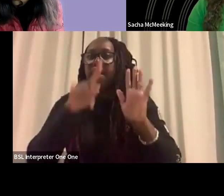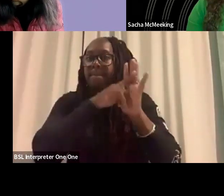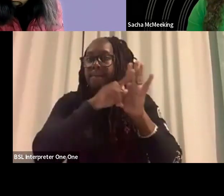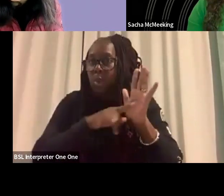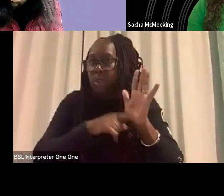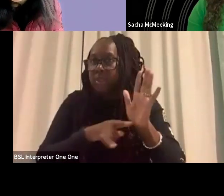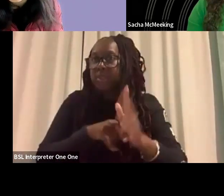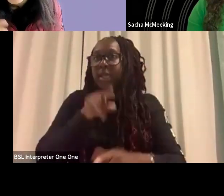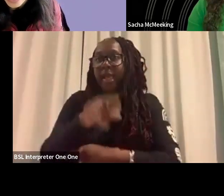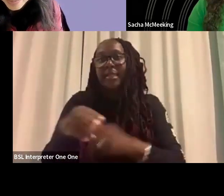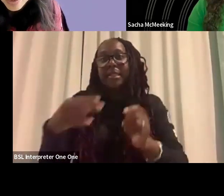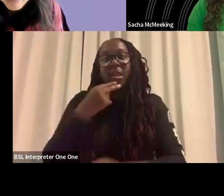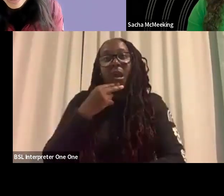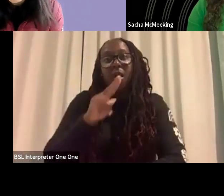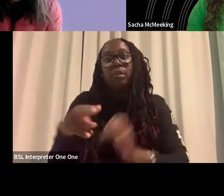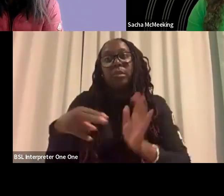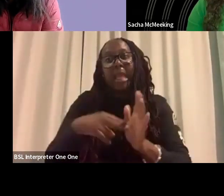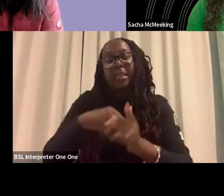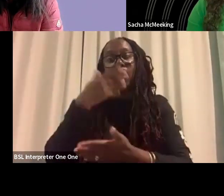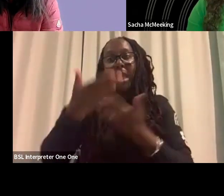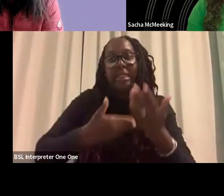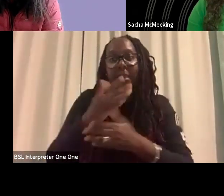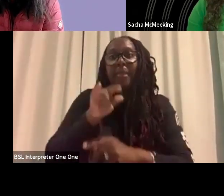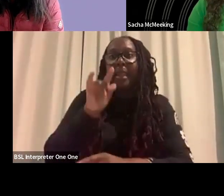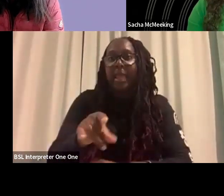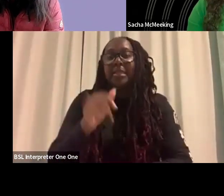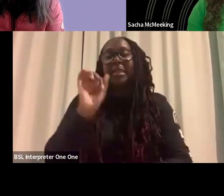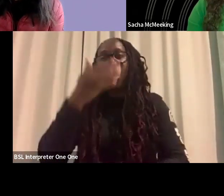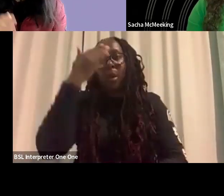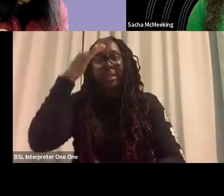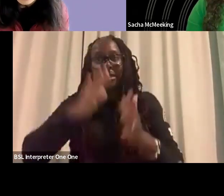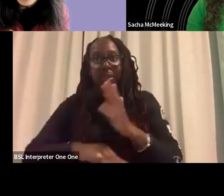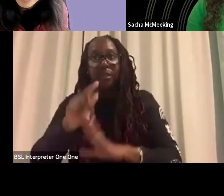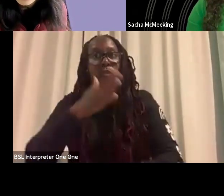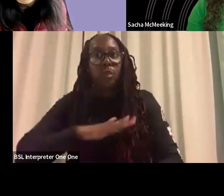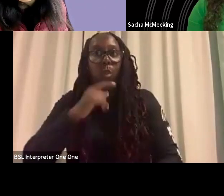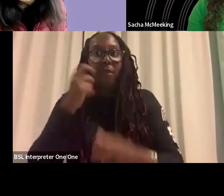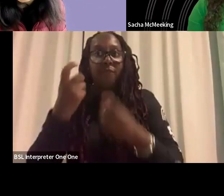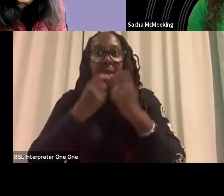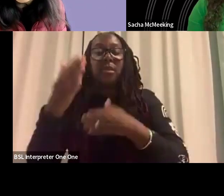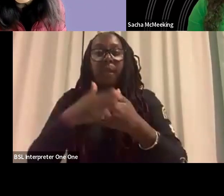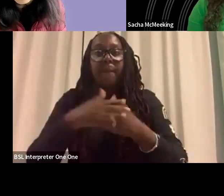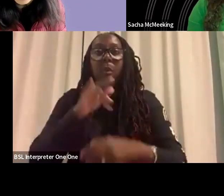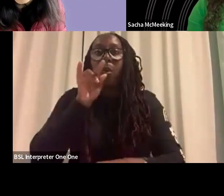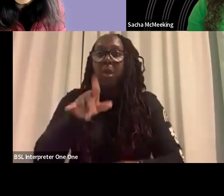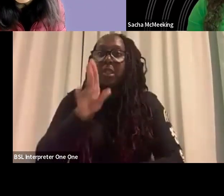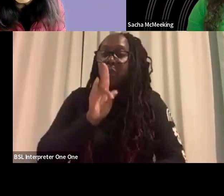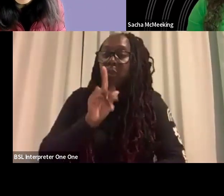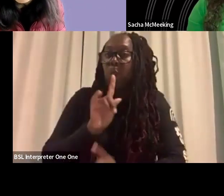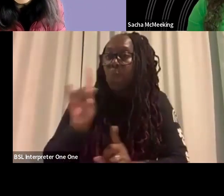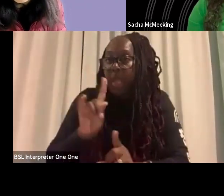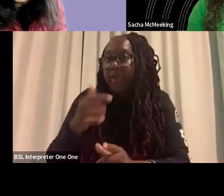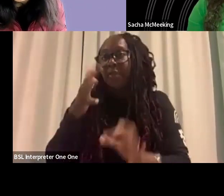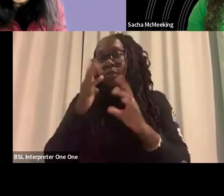Natalie will appear later this afternoon to talk more about Genovo's experiences. So if you want to find out more, do join those sessions and check